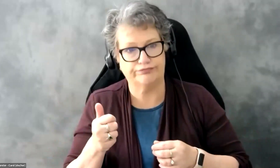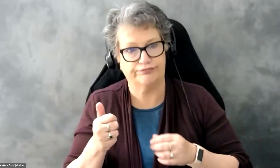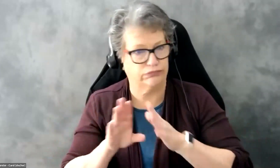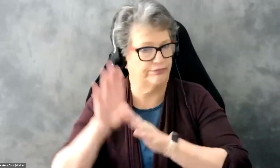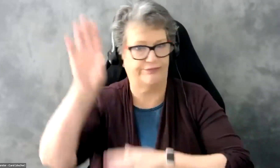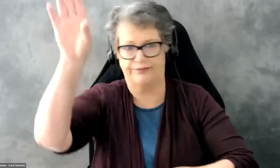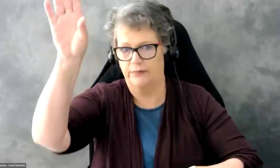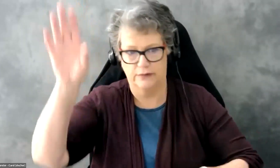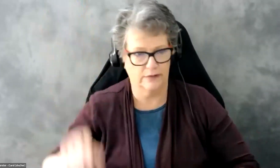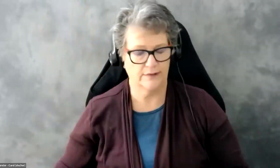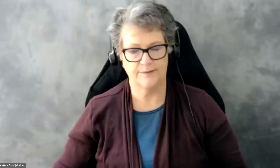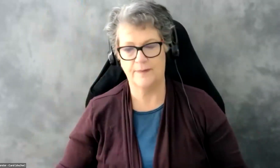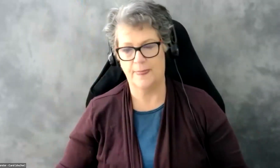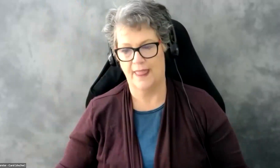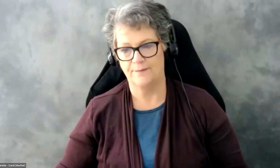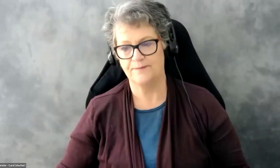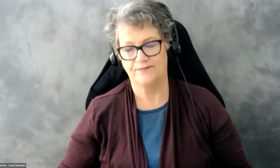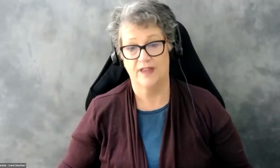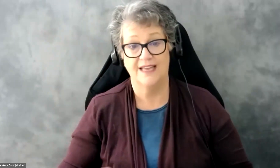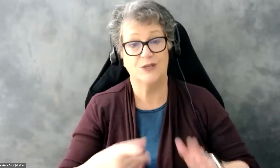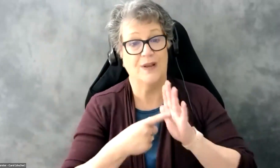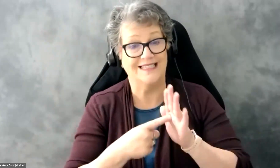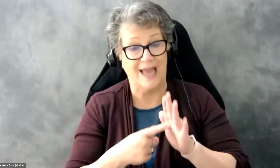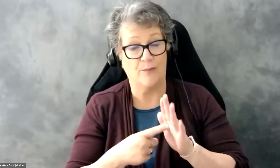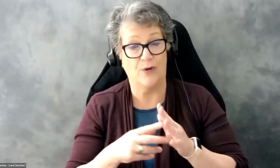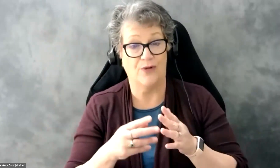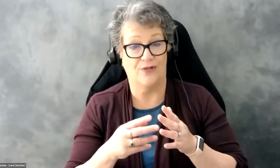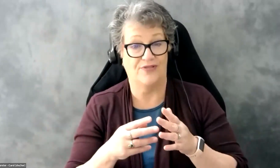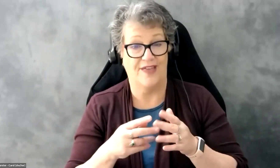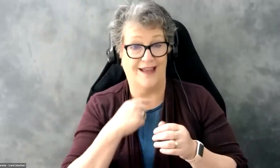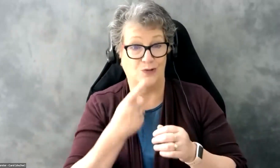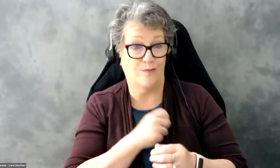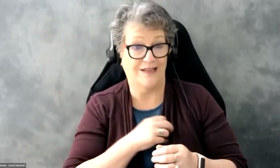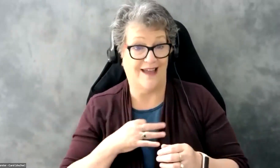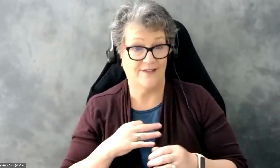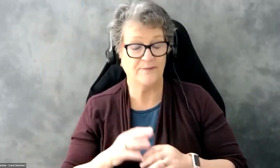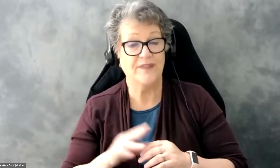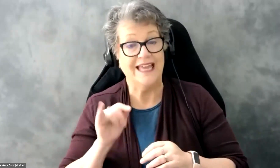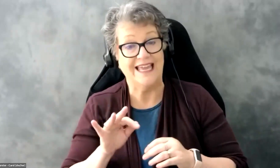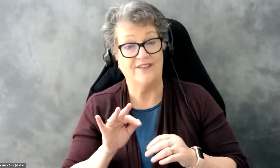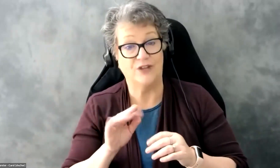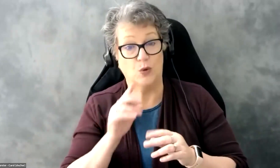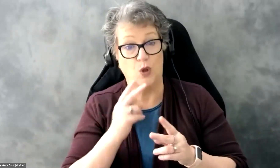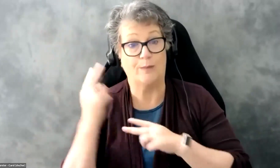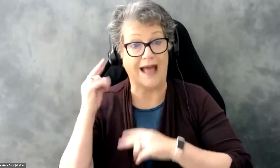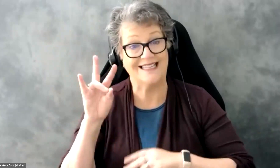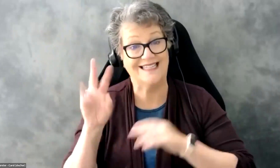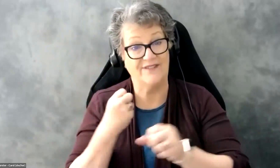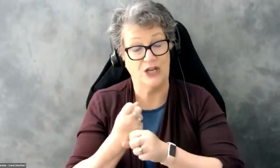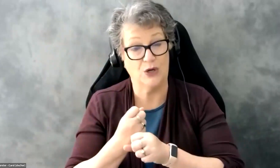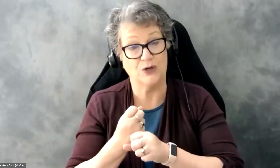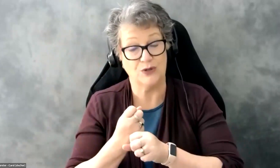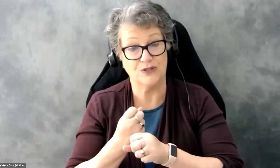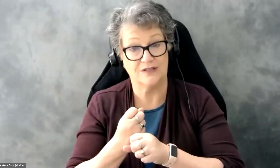gone up and up and up. And an example that I gave to my staff was if you looked 7 years ago at the first 3 quarters